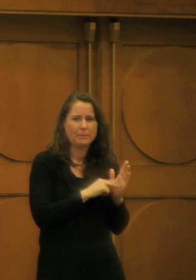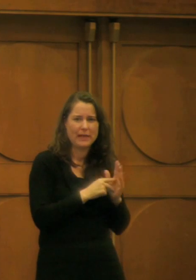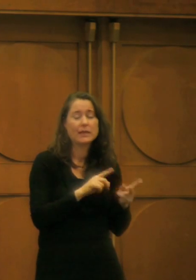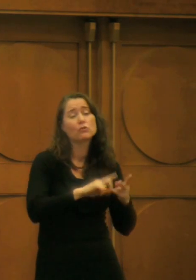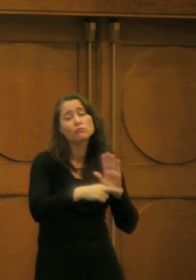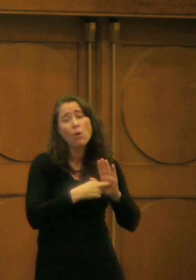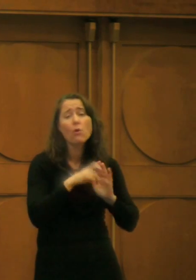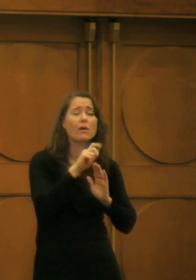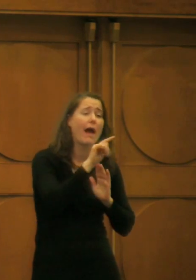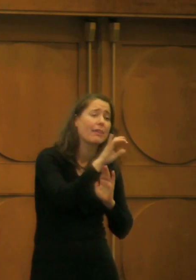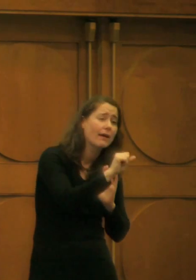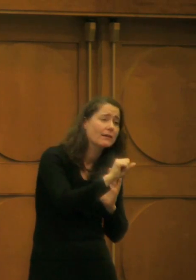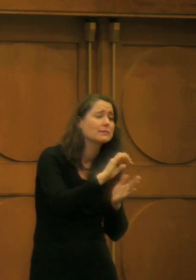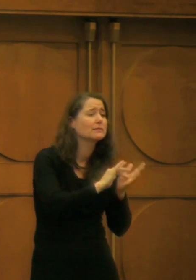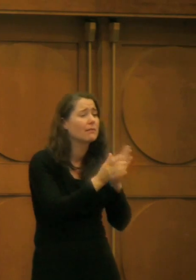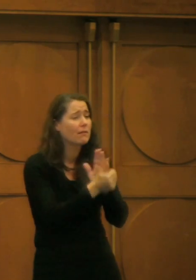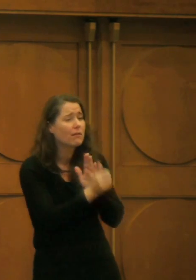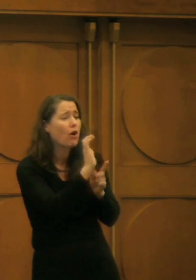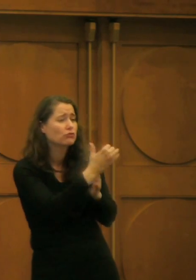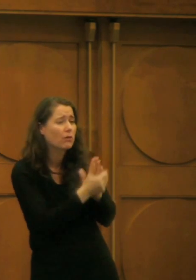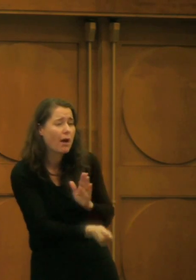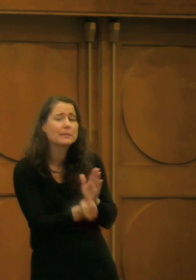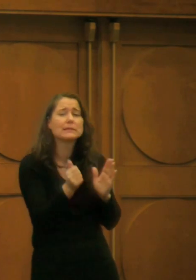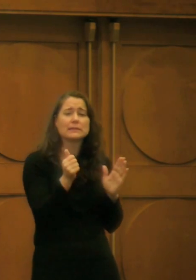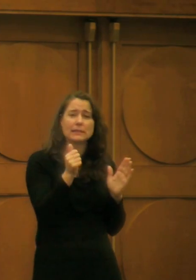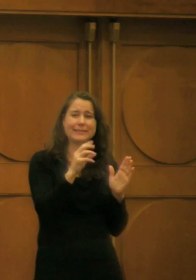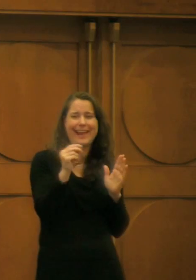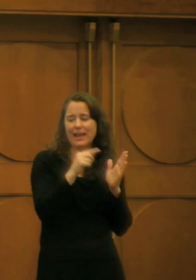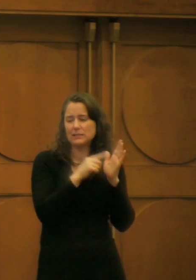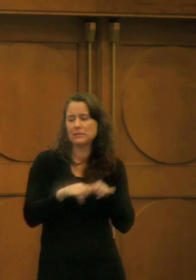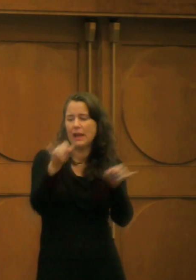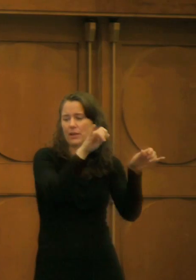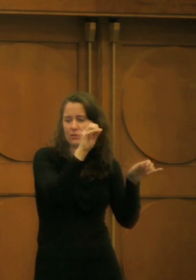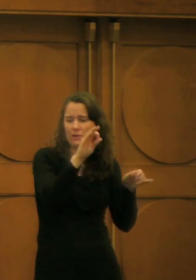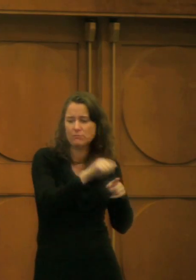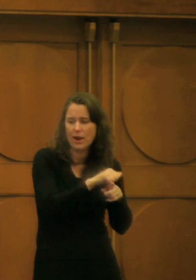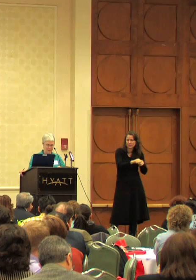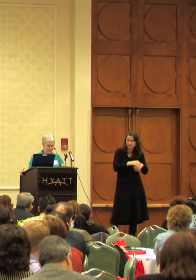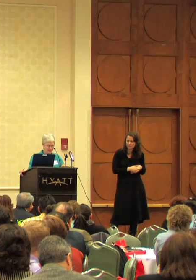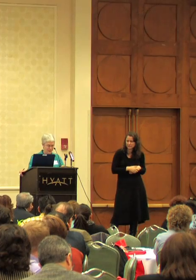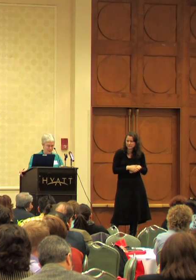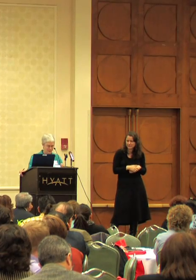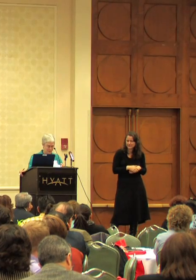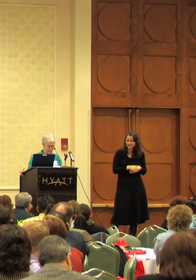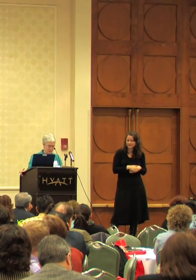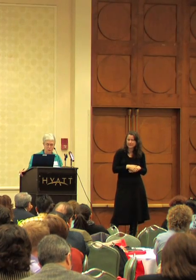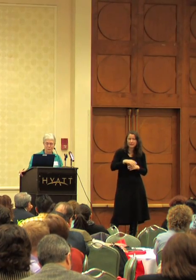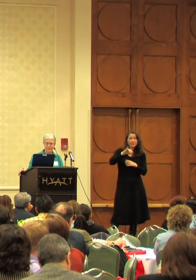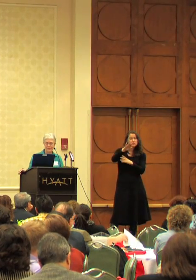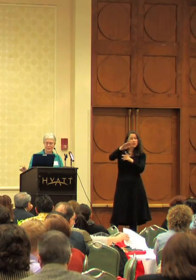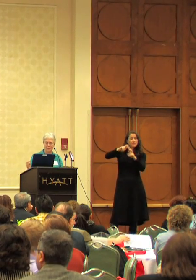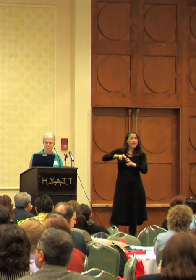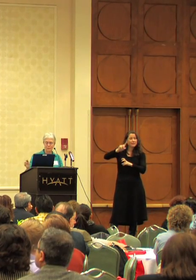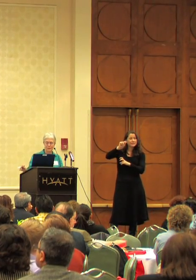cultural competency, medical specialties, and then standards of practice. And in the job analysis data, it was